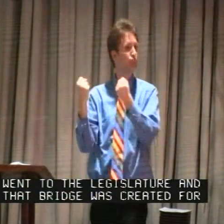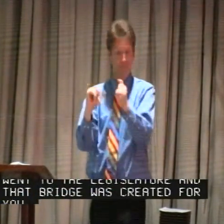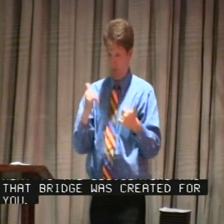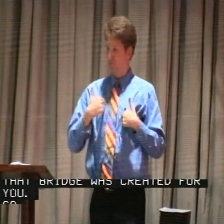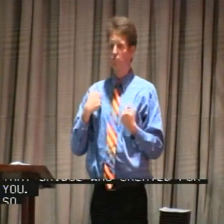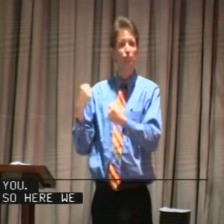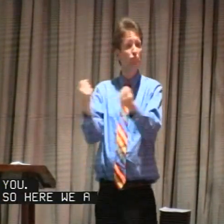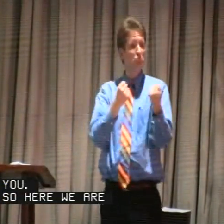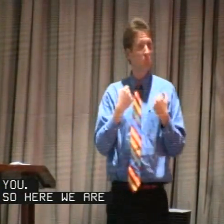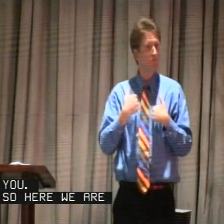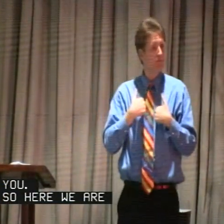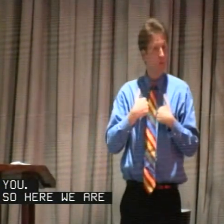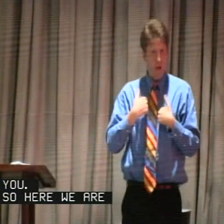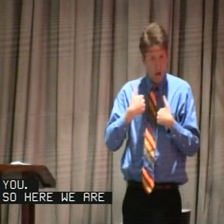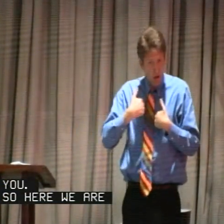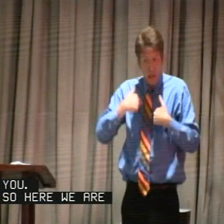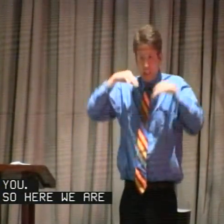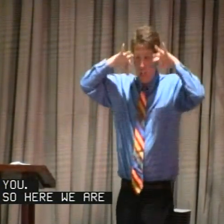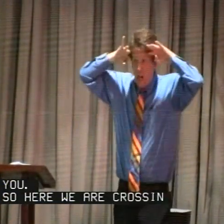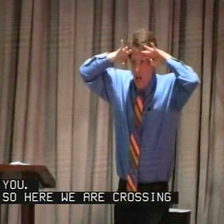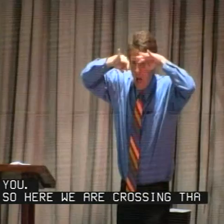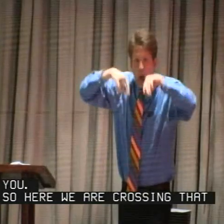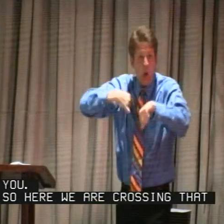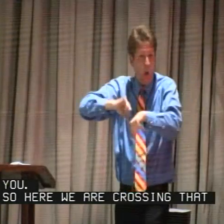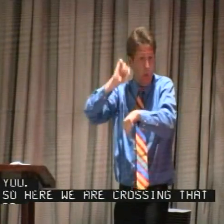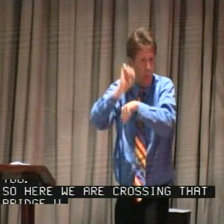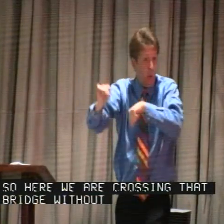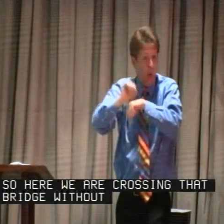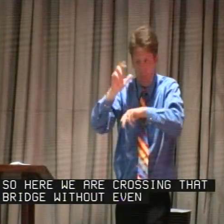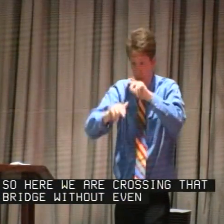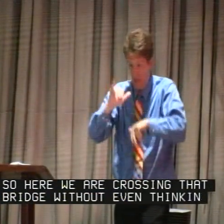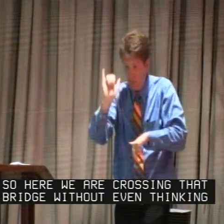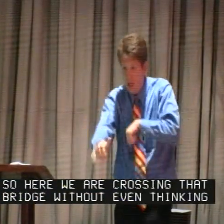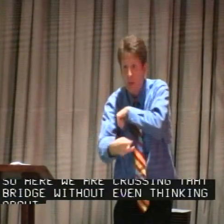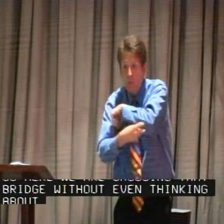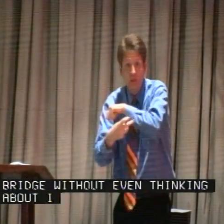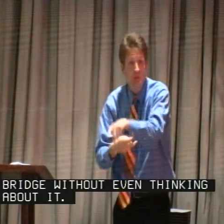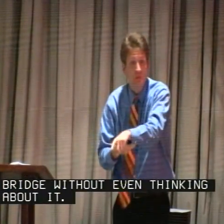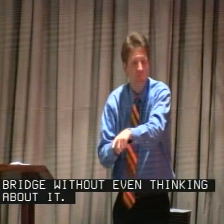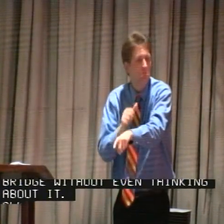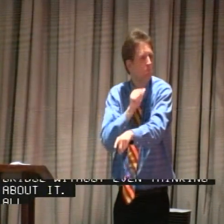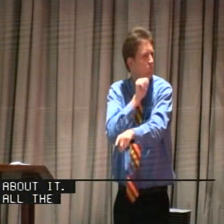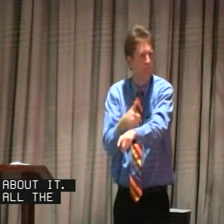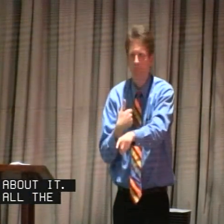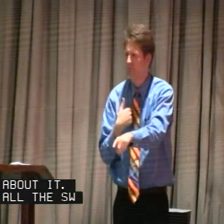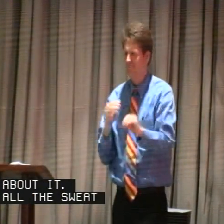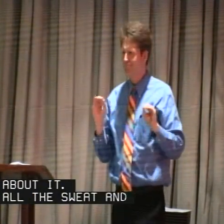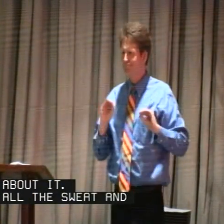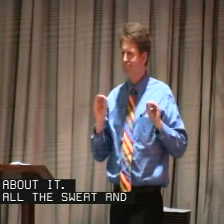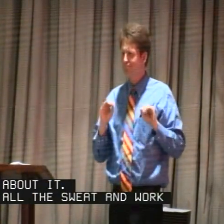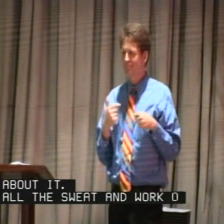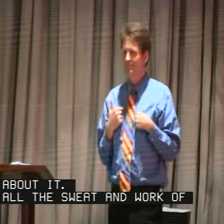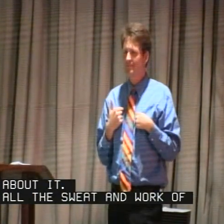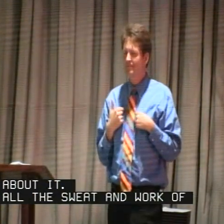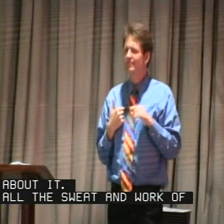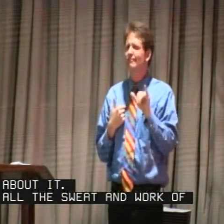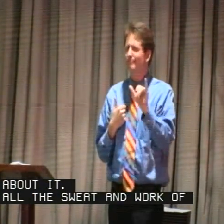bridge without even thinking about it. All the sweat and work of building that bridge was really not done